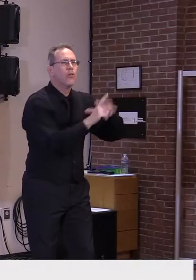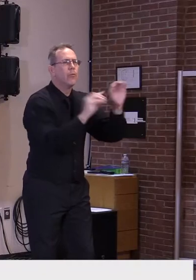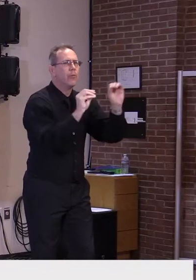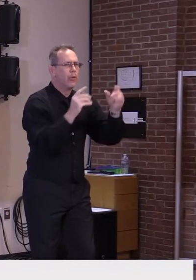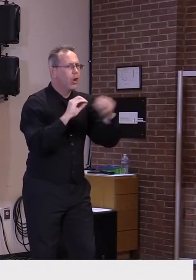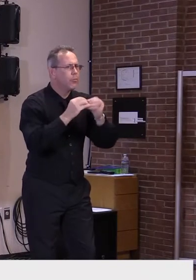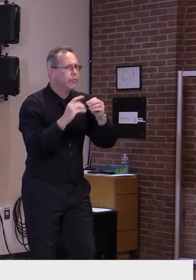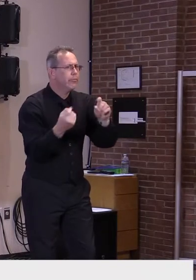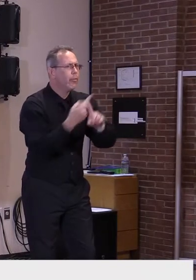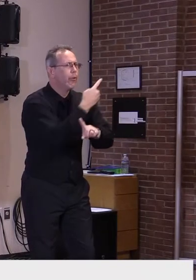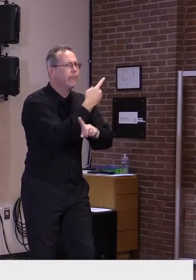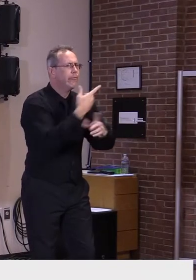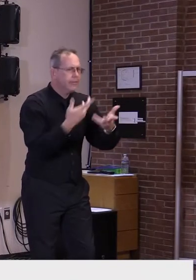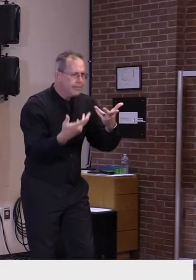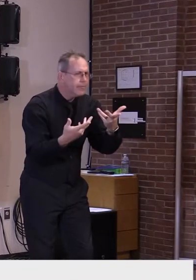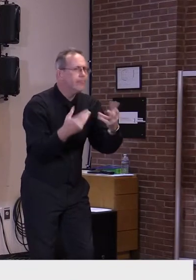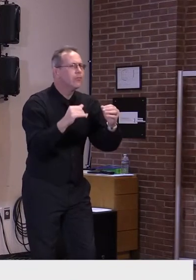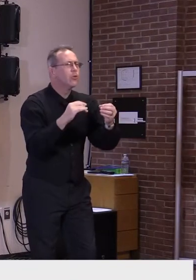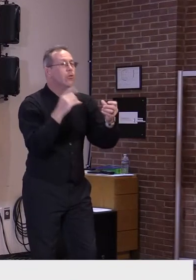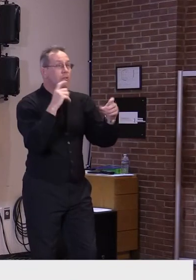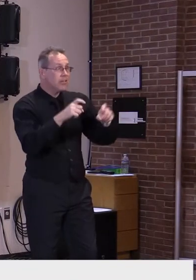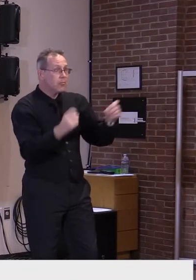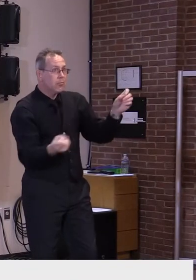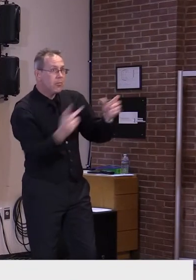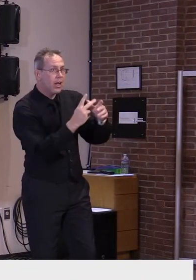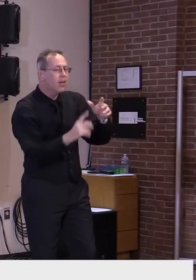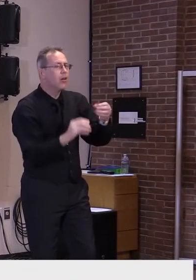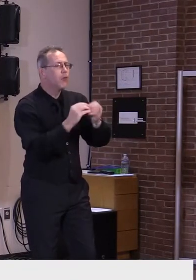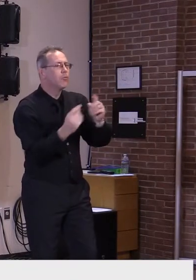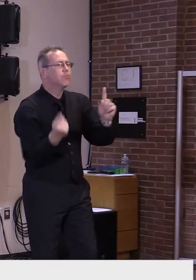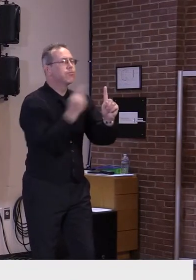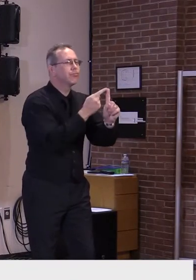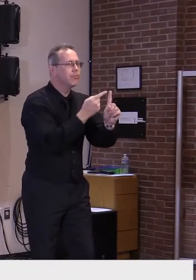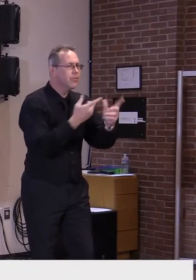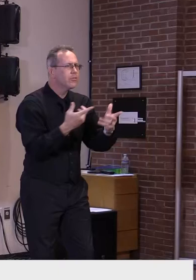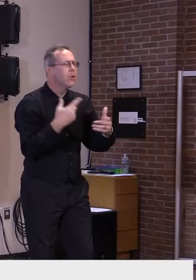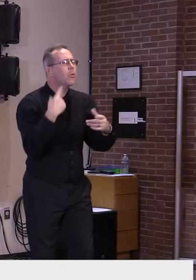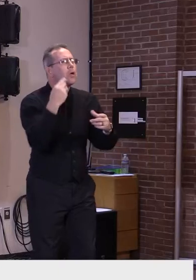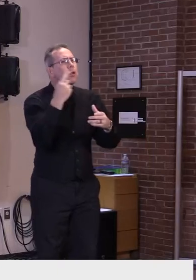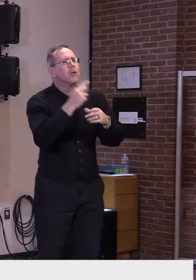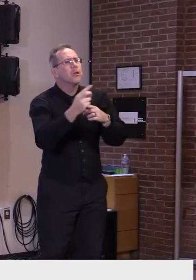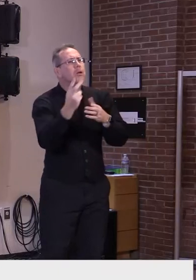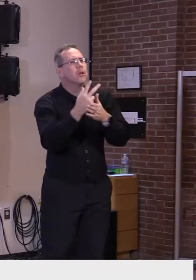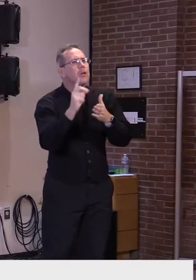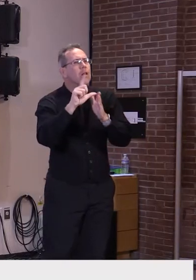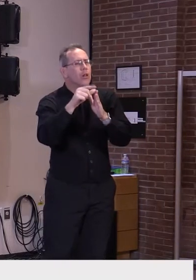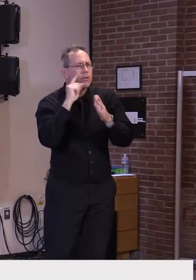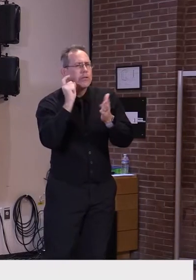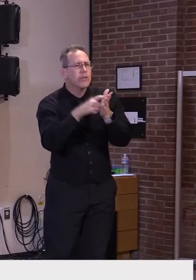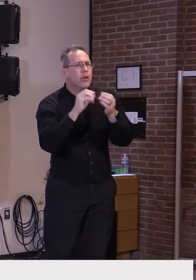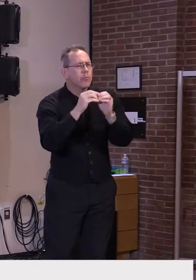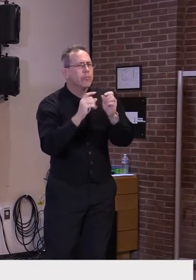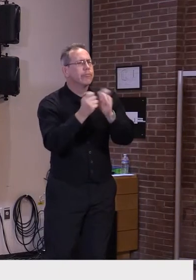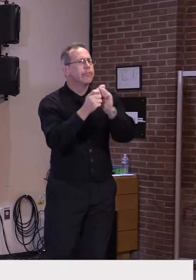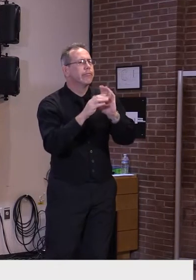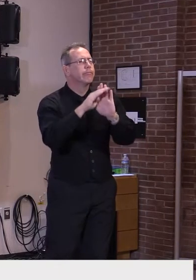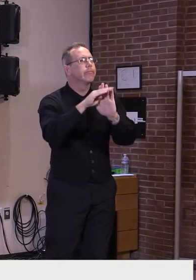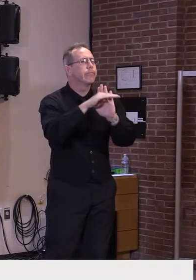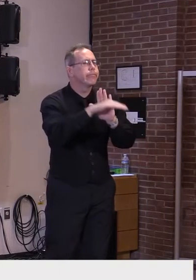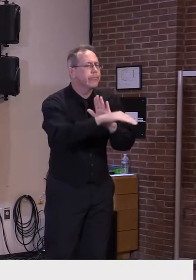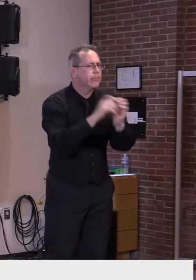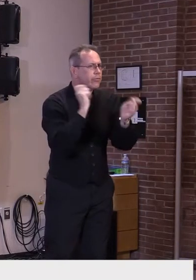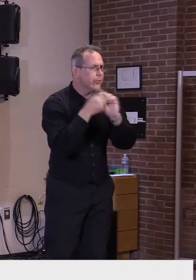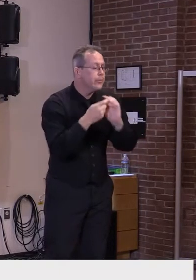But then in those weeks following Thanksgiving, the case rates actually declined a bit leading into the Christmas and New Year holidays. After